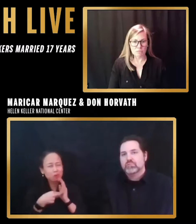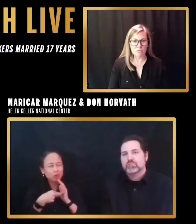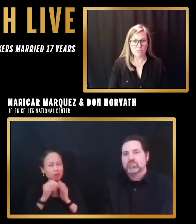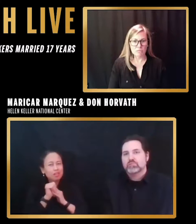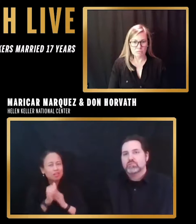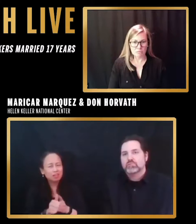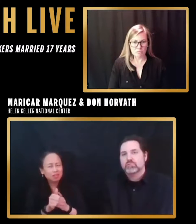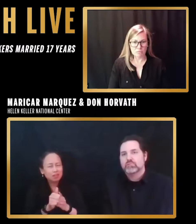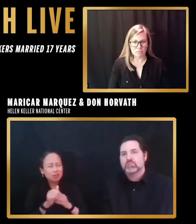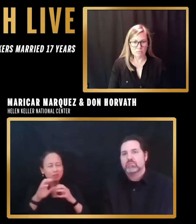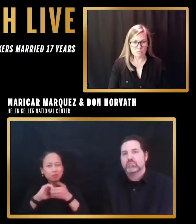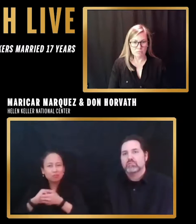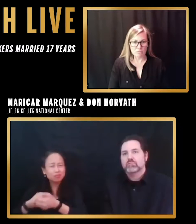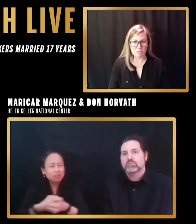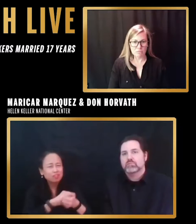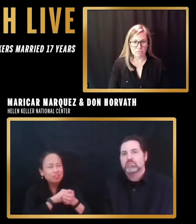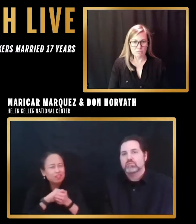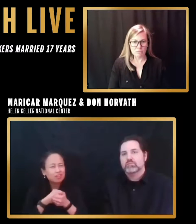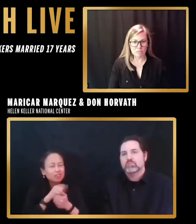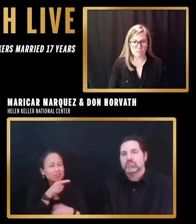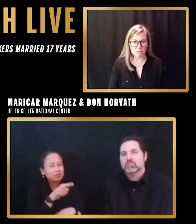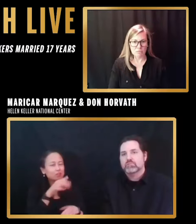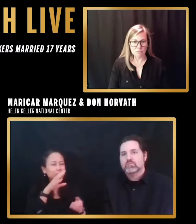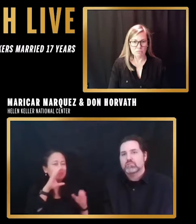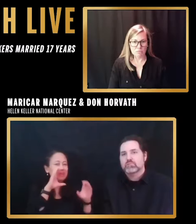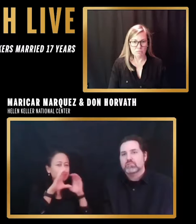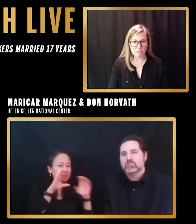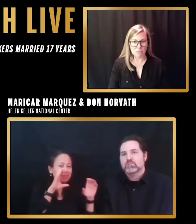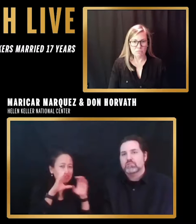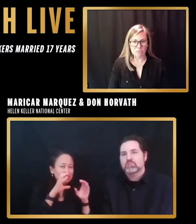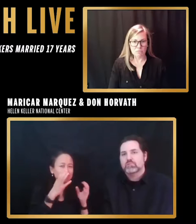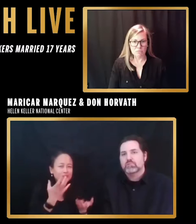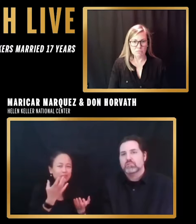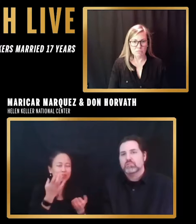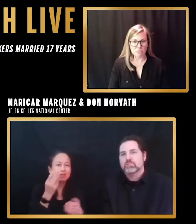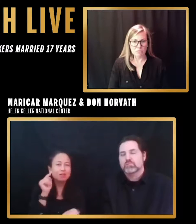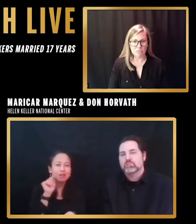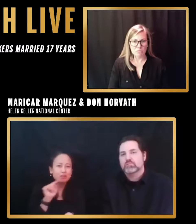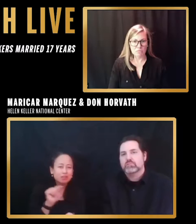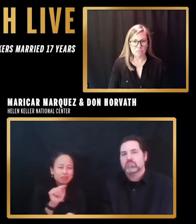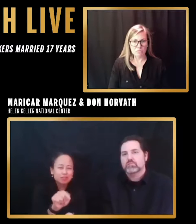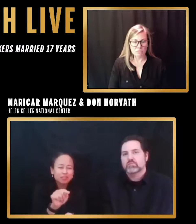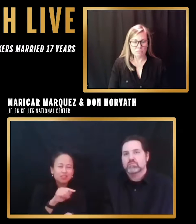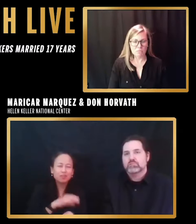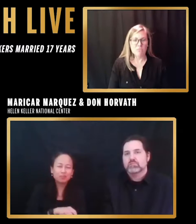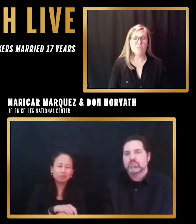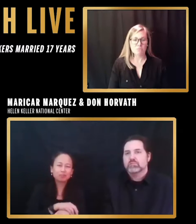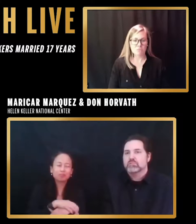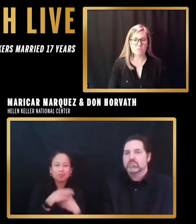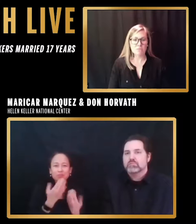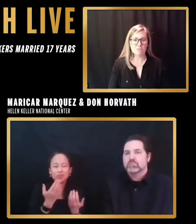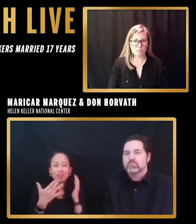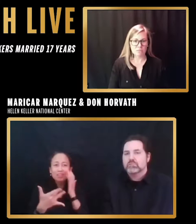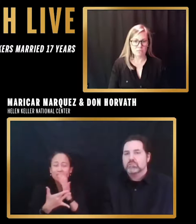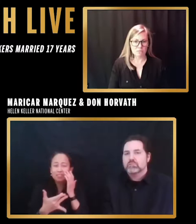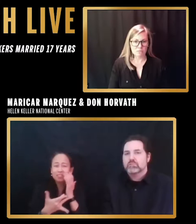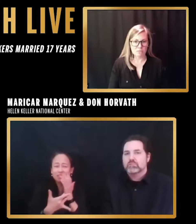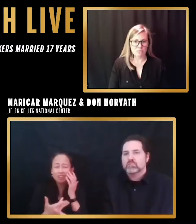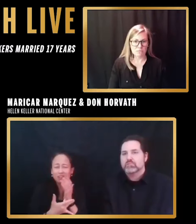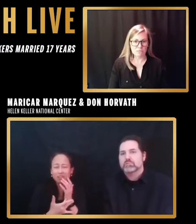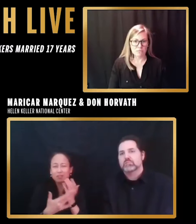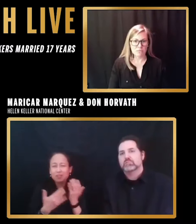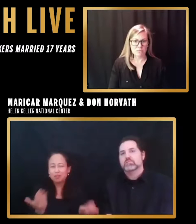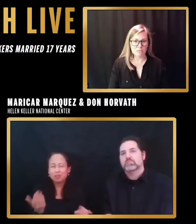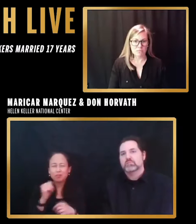And those apartment programs are a collaboration of all the departments at Helen Keller National Center, but they're led by the independent